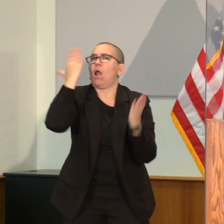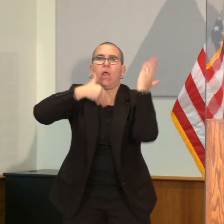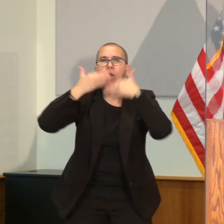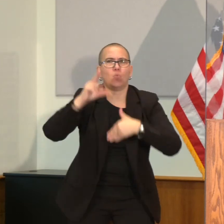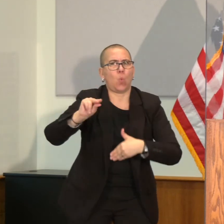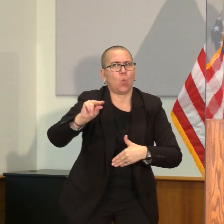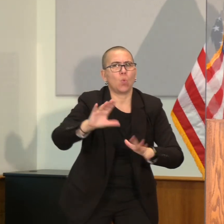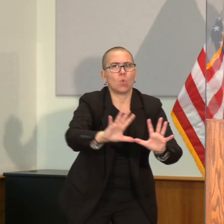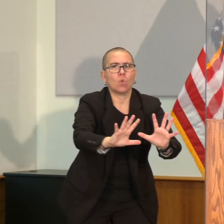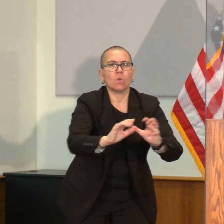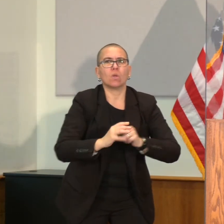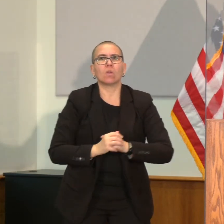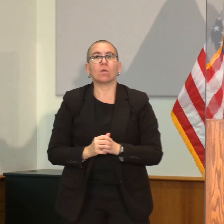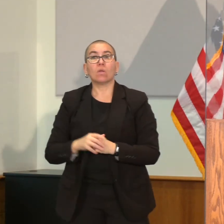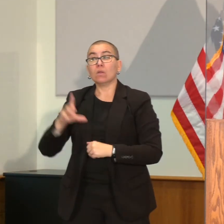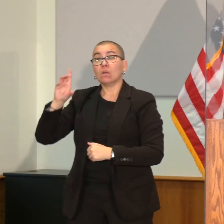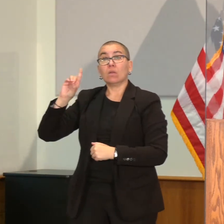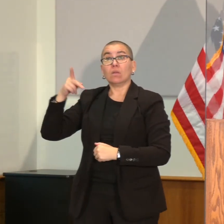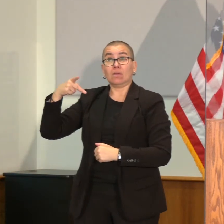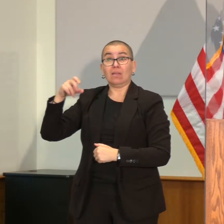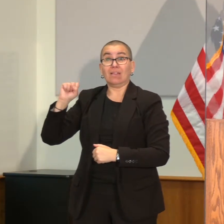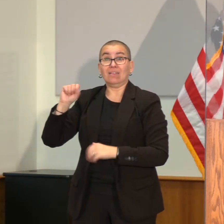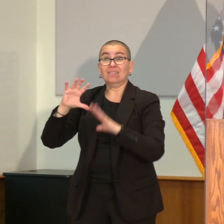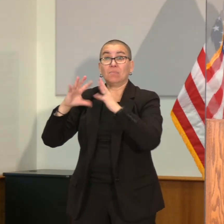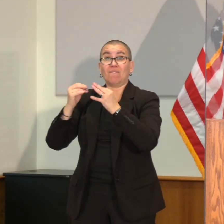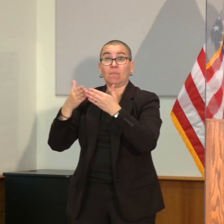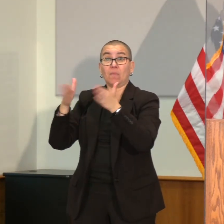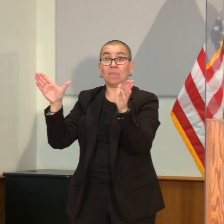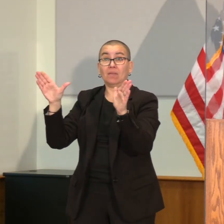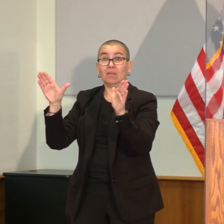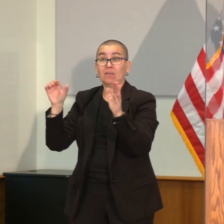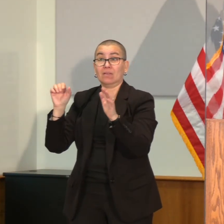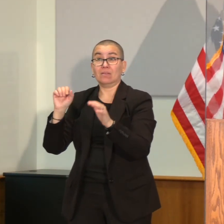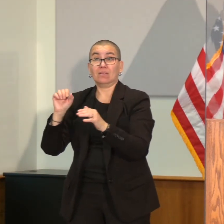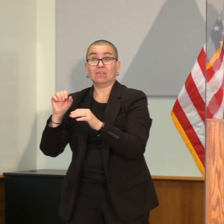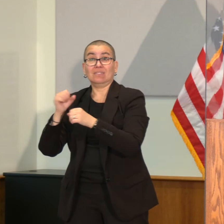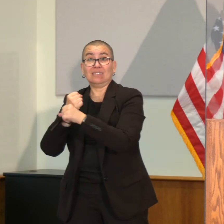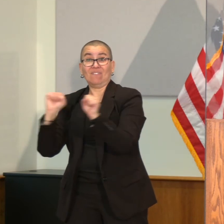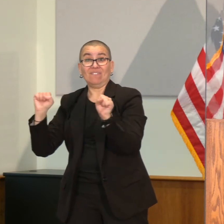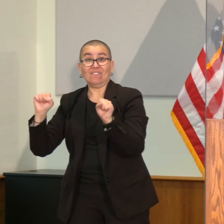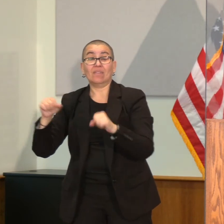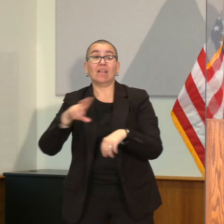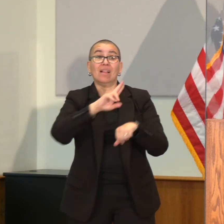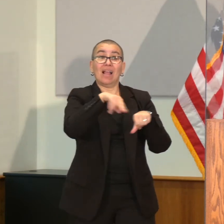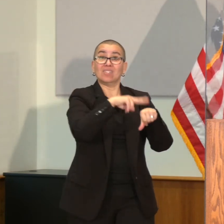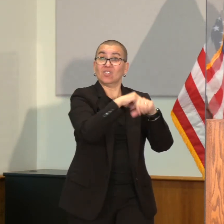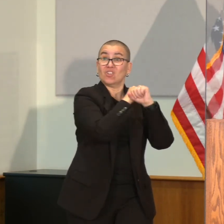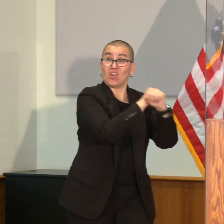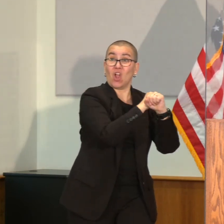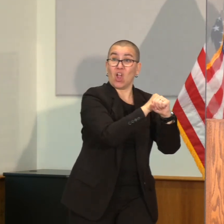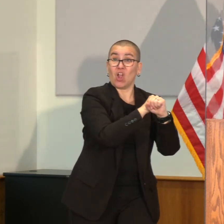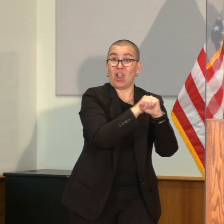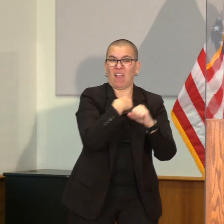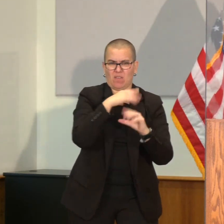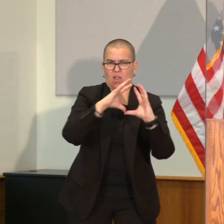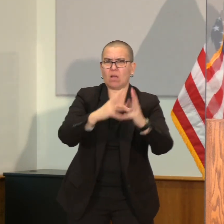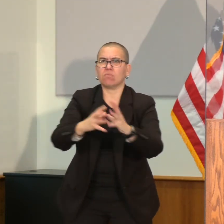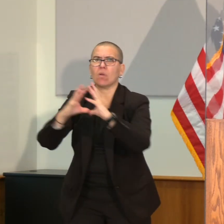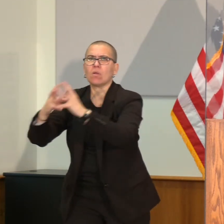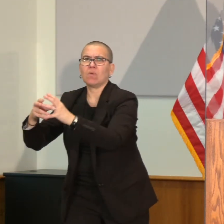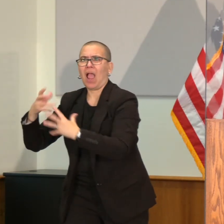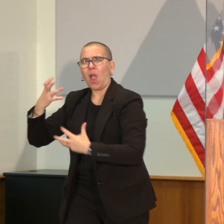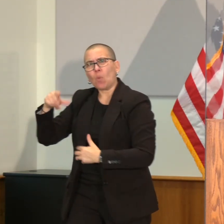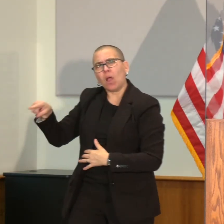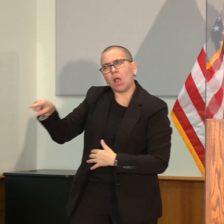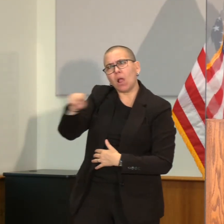Public Safety, State Patrol, DNR, National Guard. I want to have the nation's model policy on